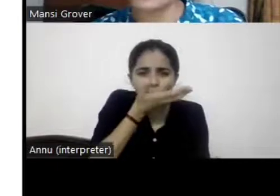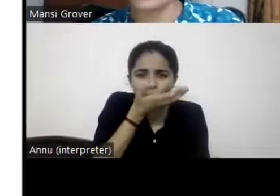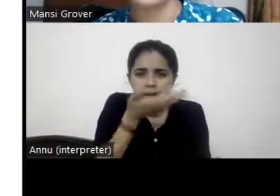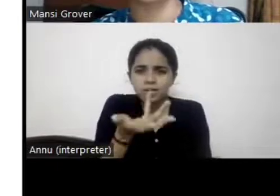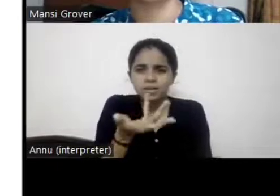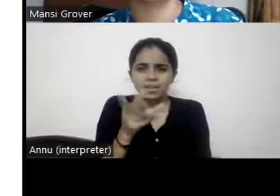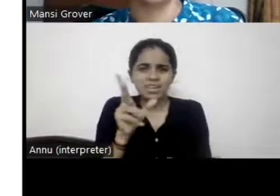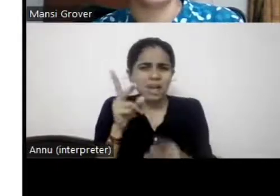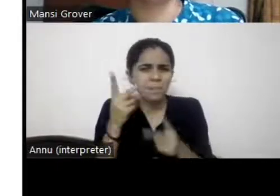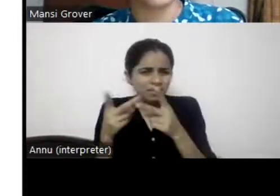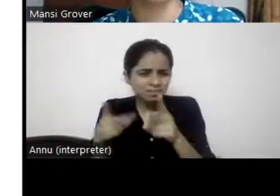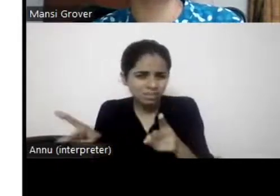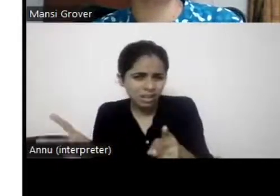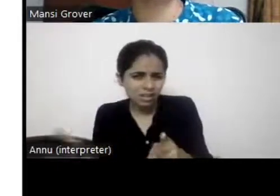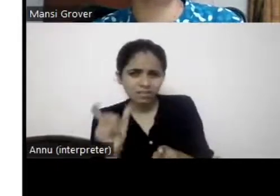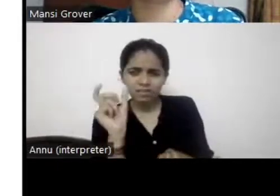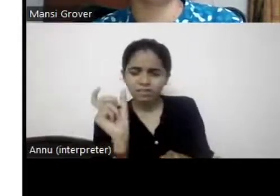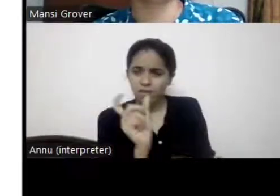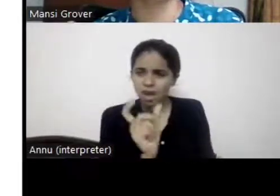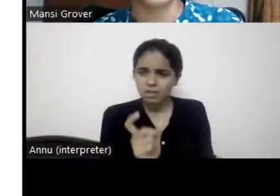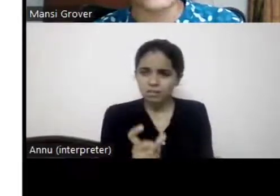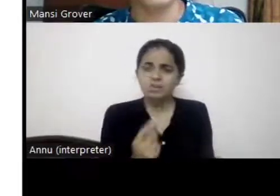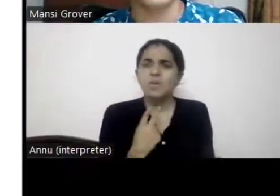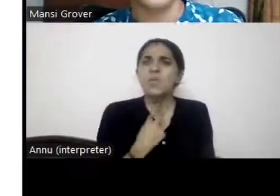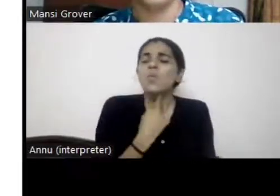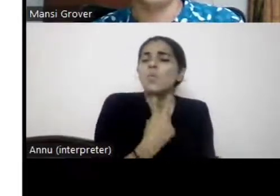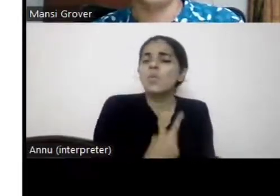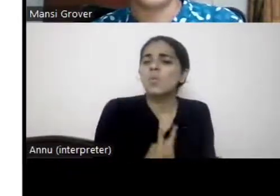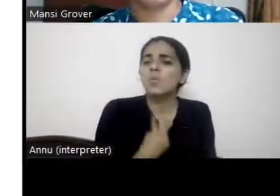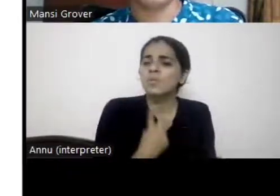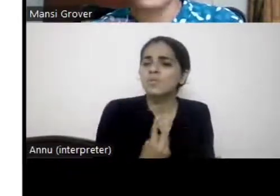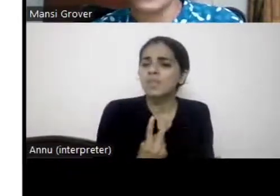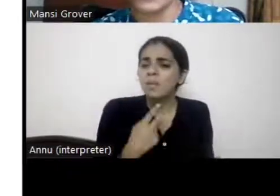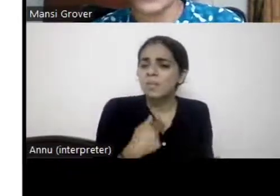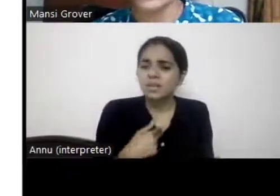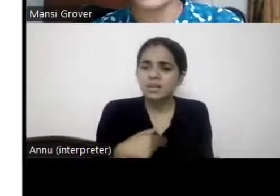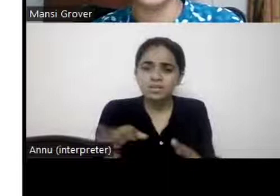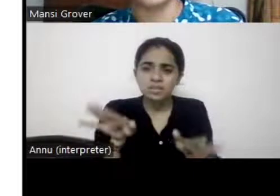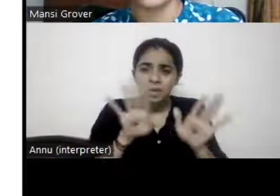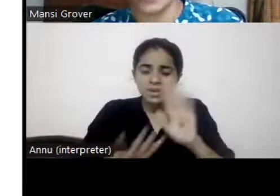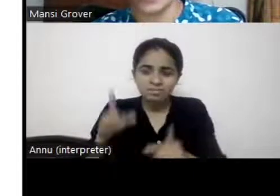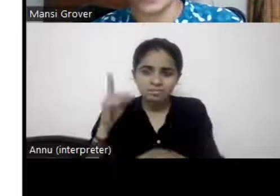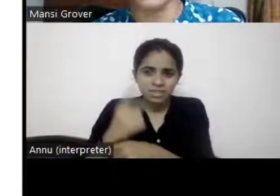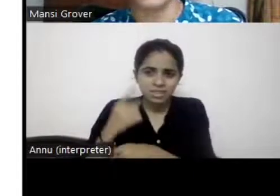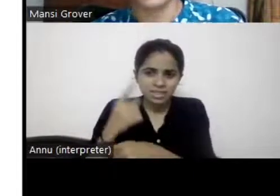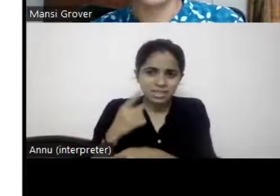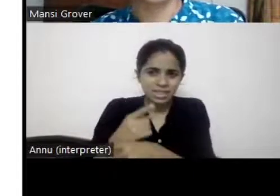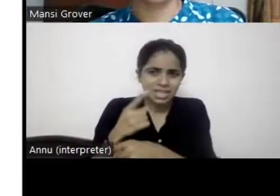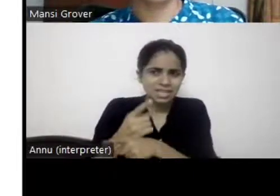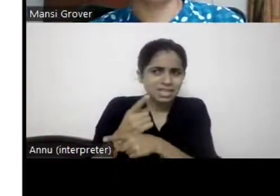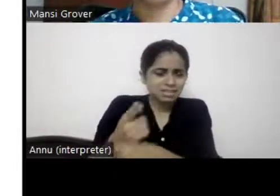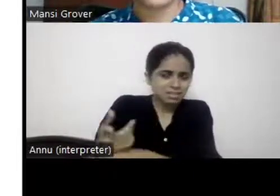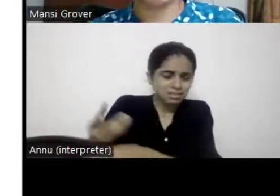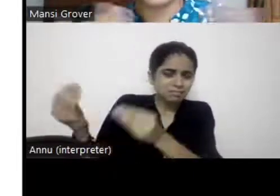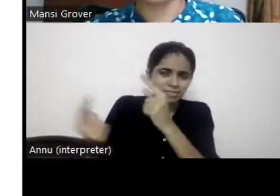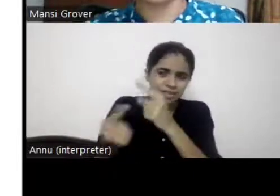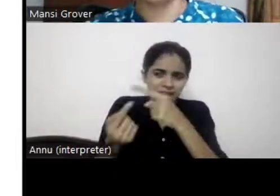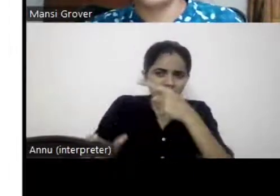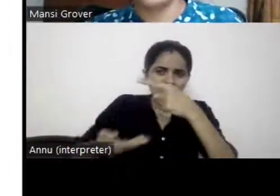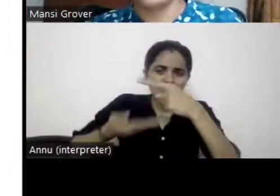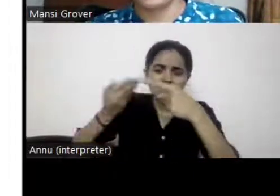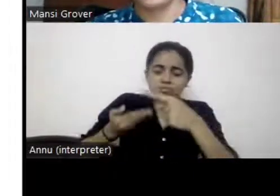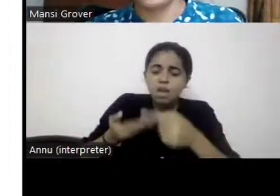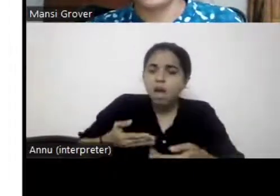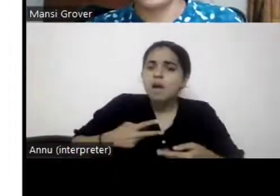other words also, and how she's basically tamed by her teacher, Debraj, to speak